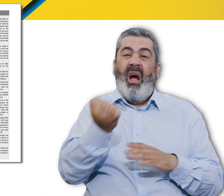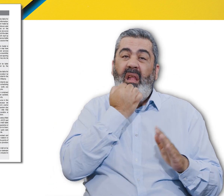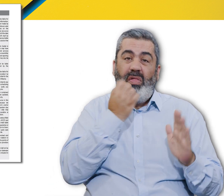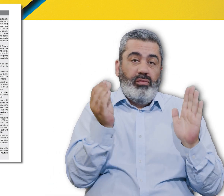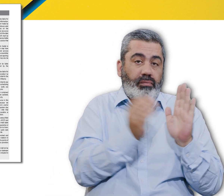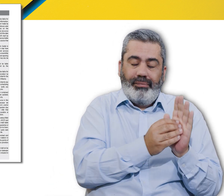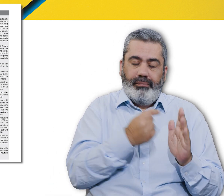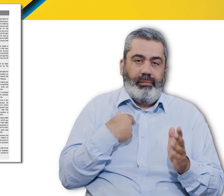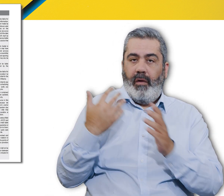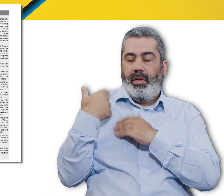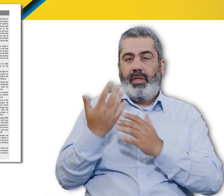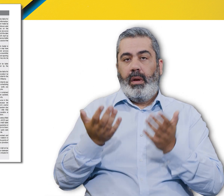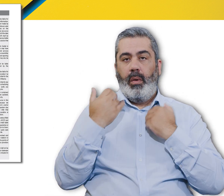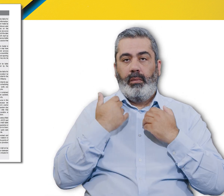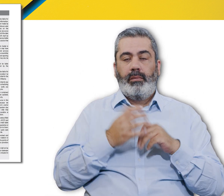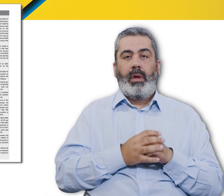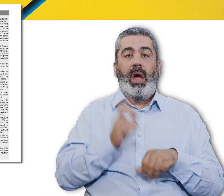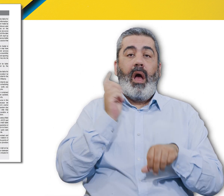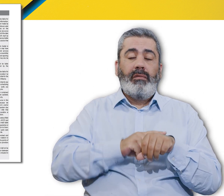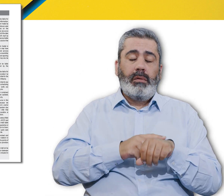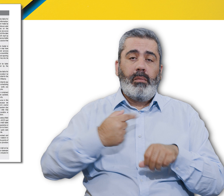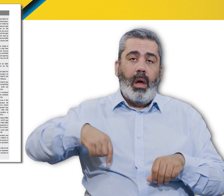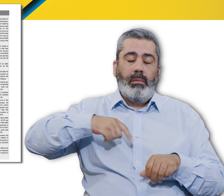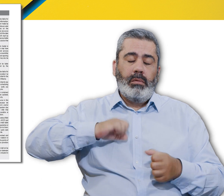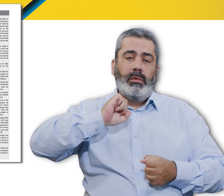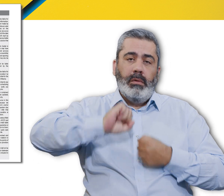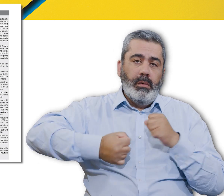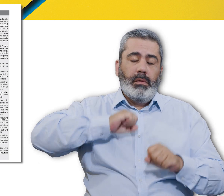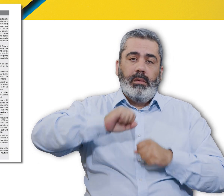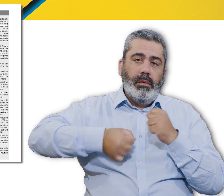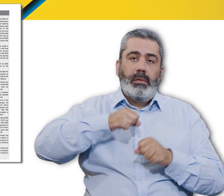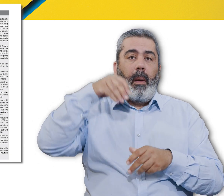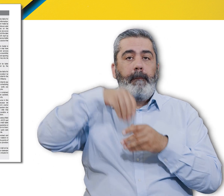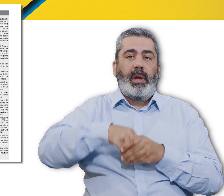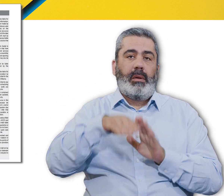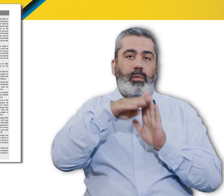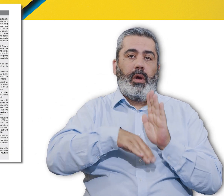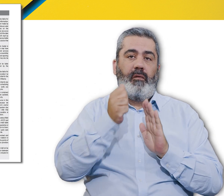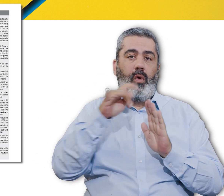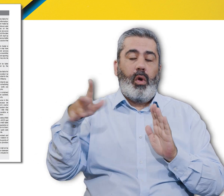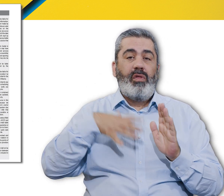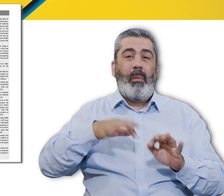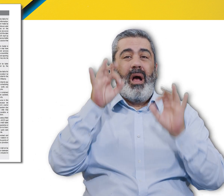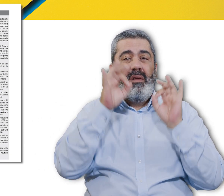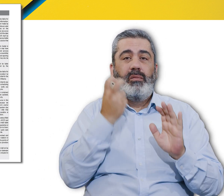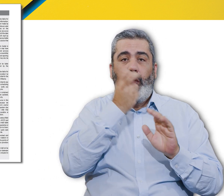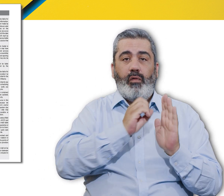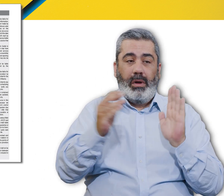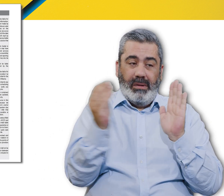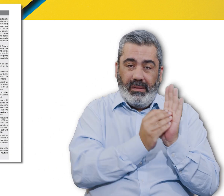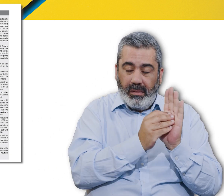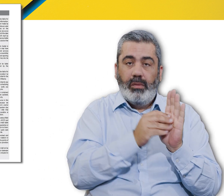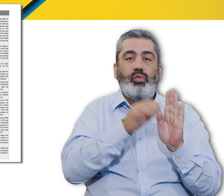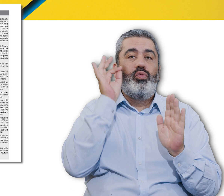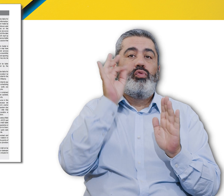or outdated information. Notwithstanding the effort made by the For All partners to provide accurate information and